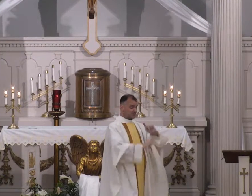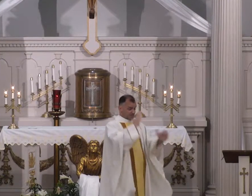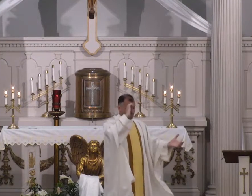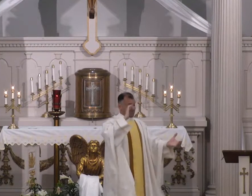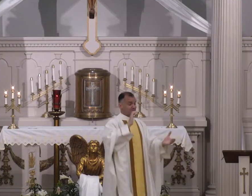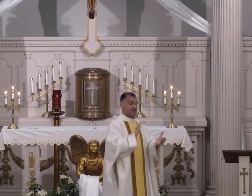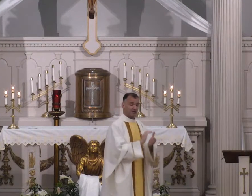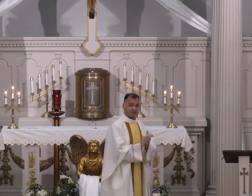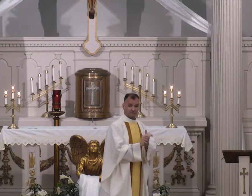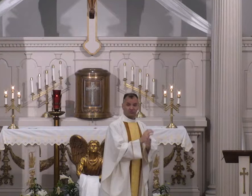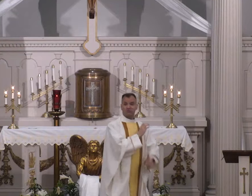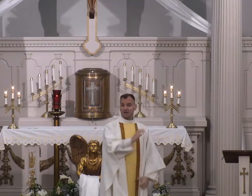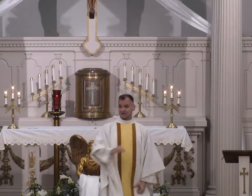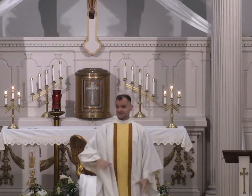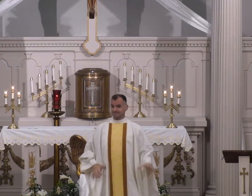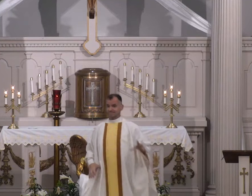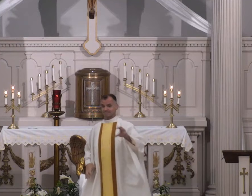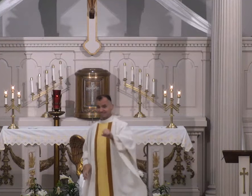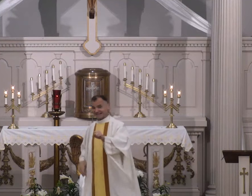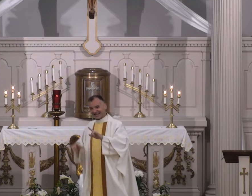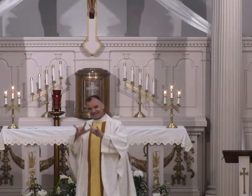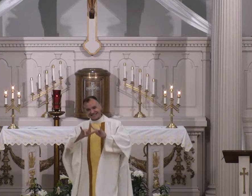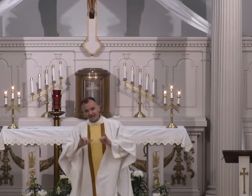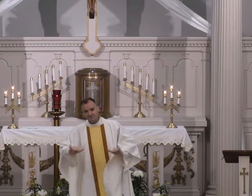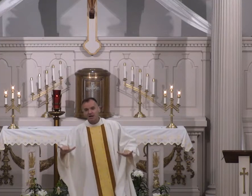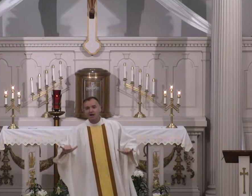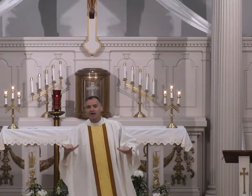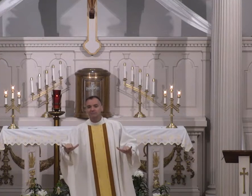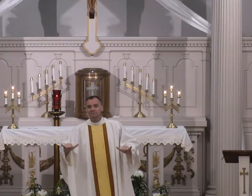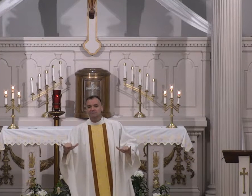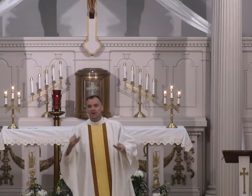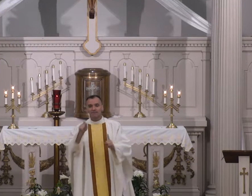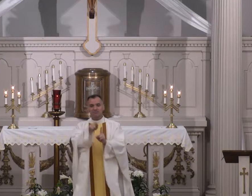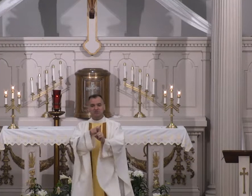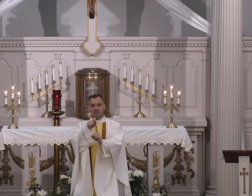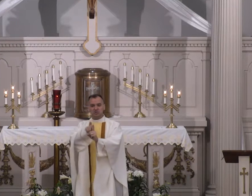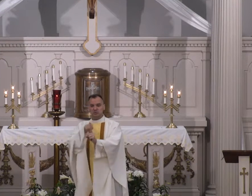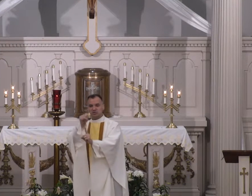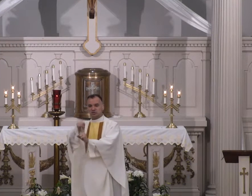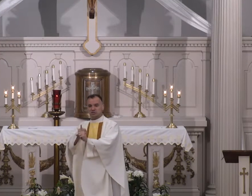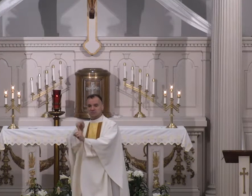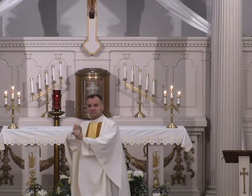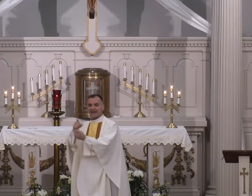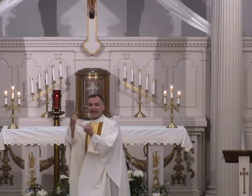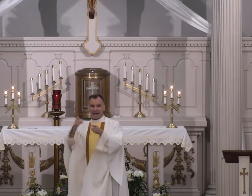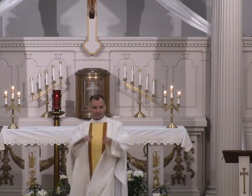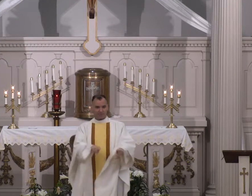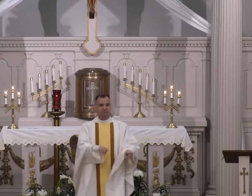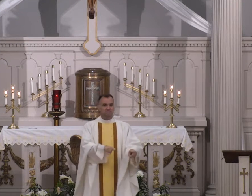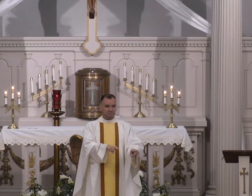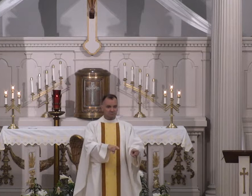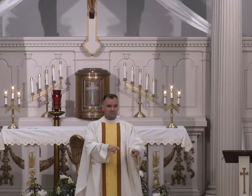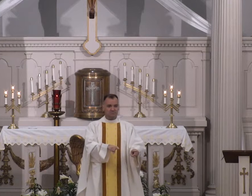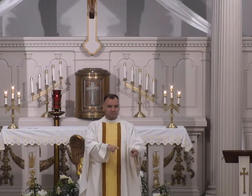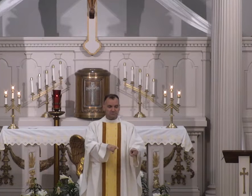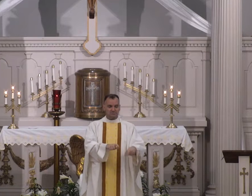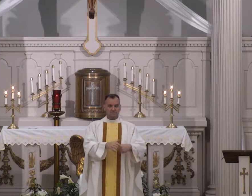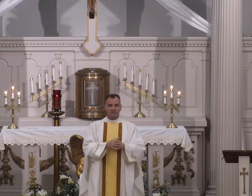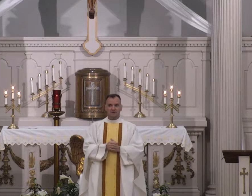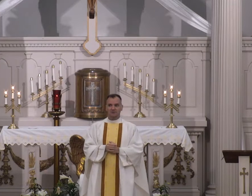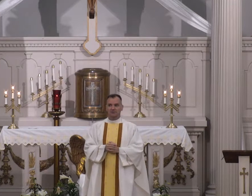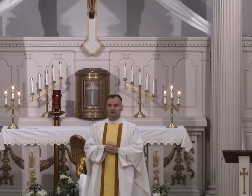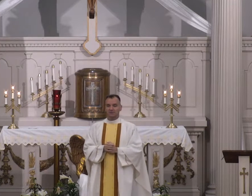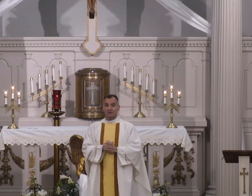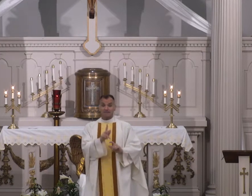there were a good number of people who believed in Christ. At the same time, they were persecuted. This was going